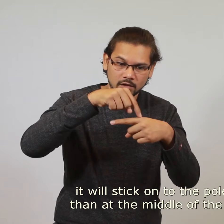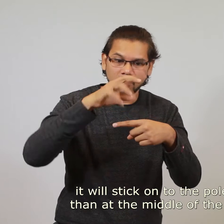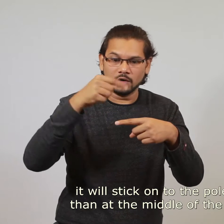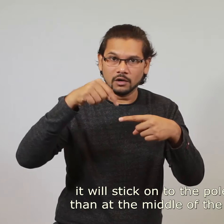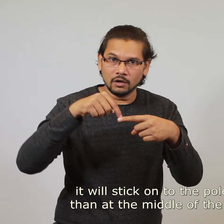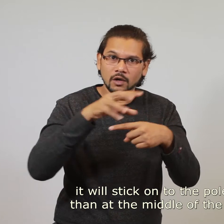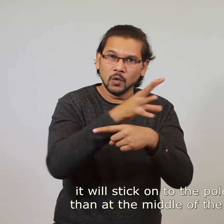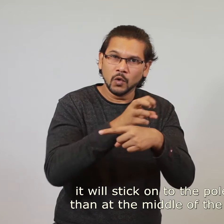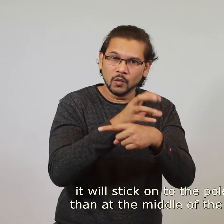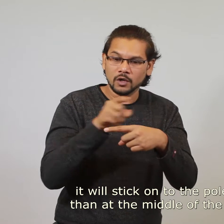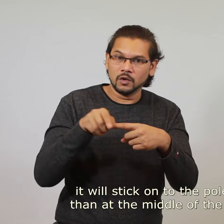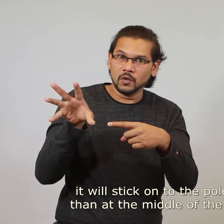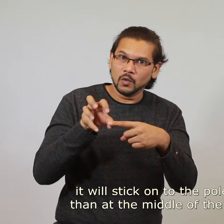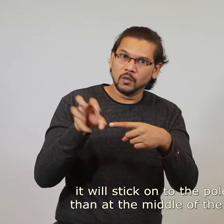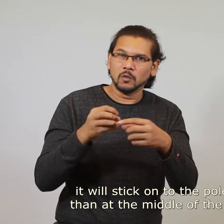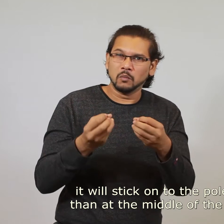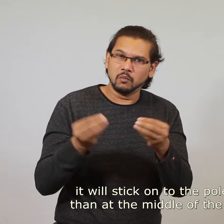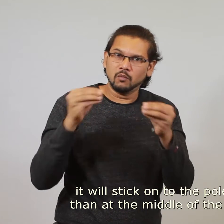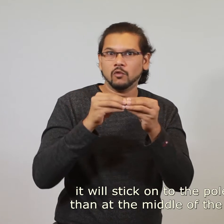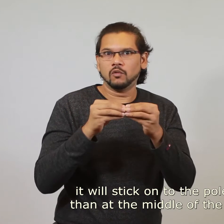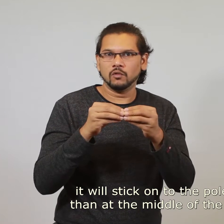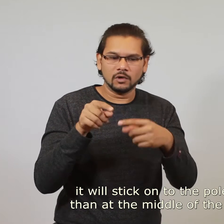it will stick on the poles more than at the middle of the magnet.